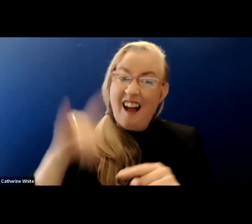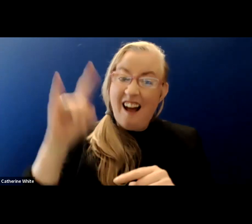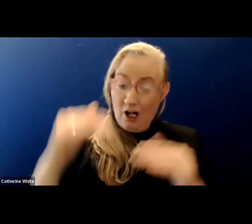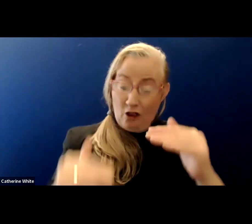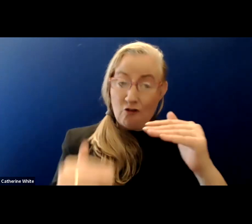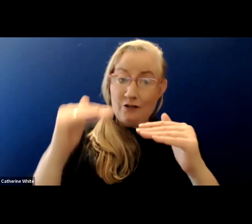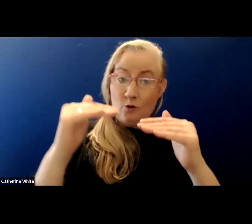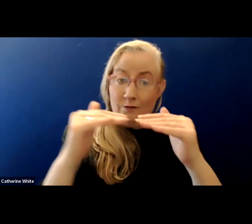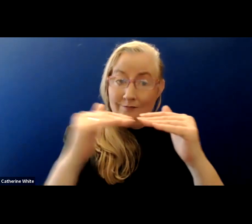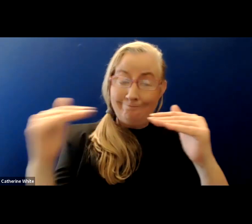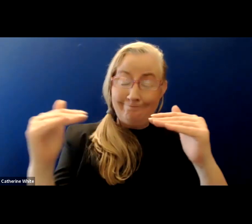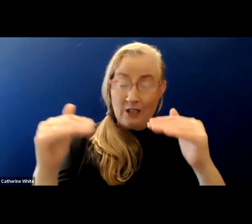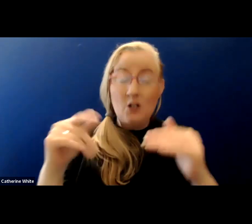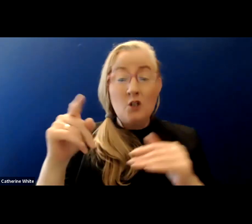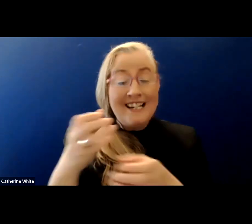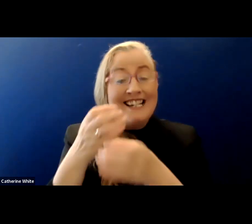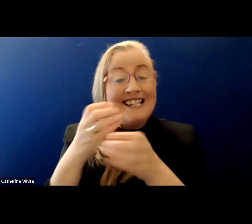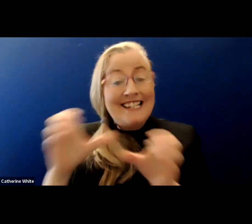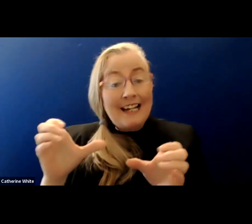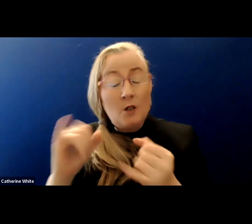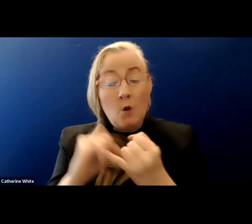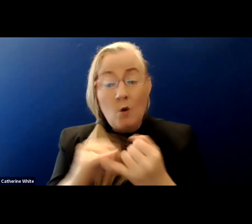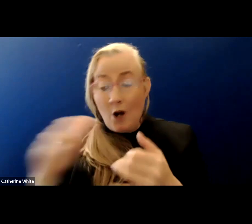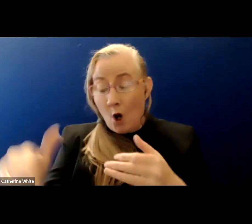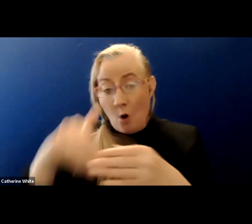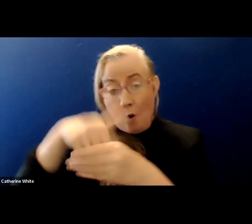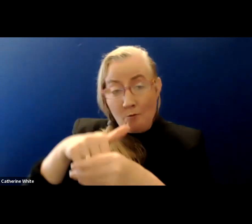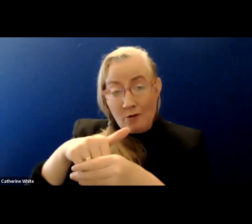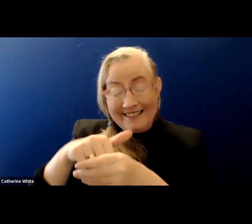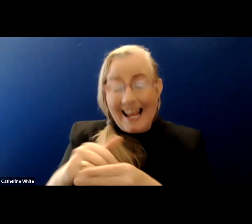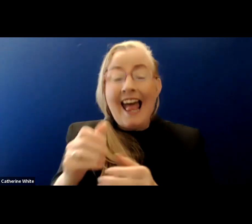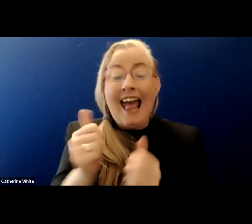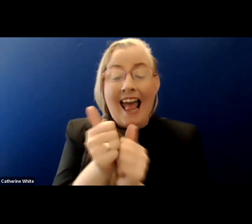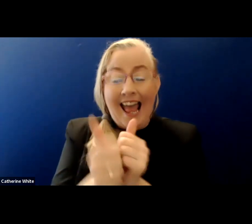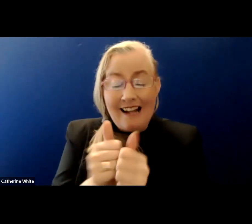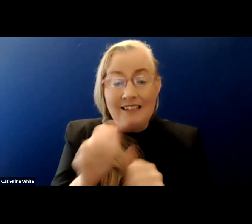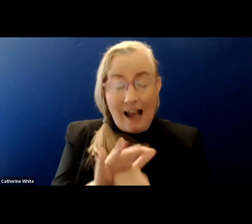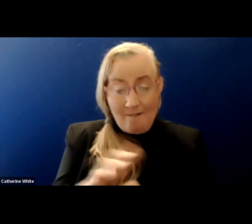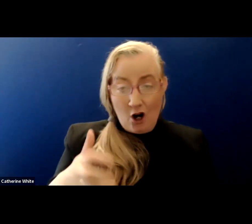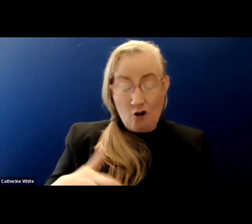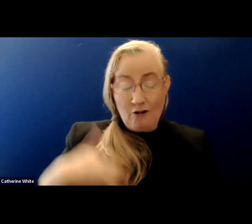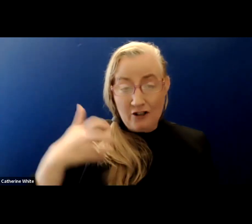So states incorporated the definition of an act of aggression set out in the General